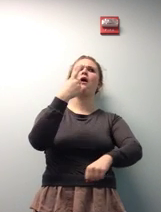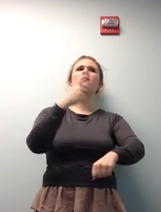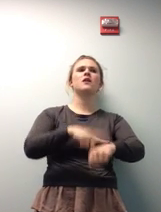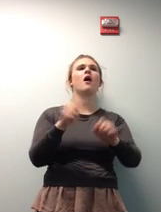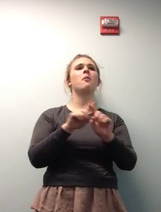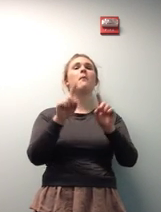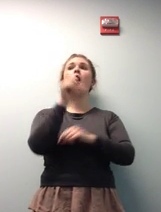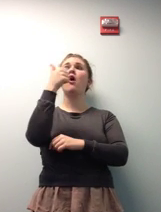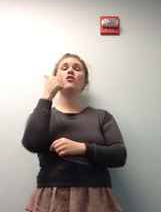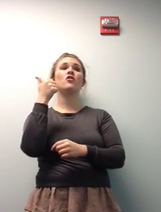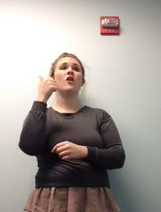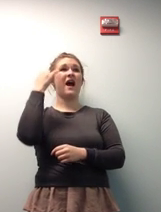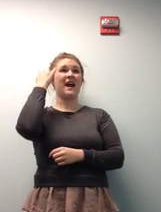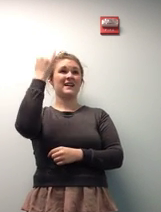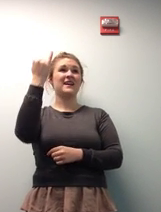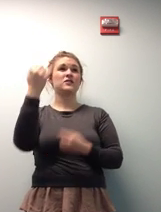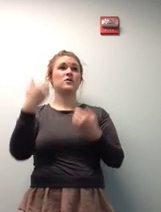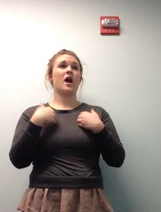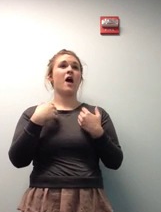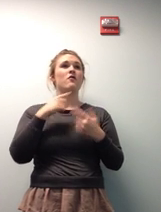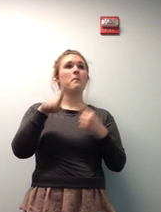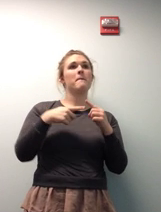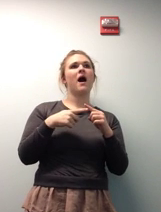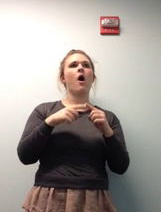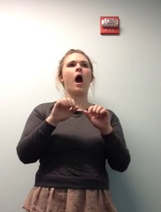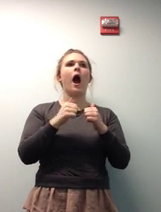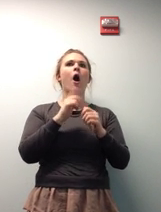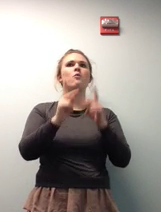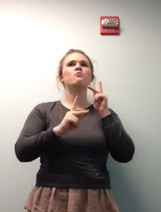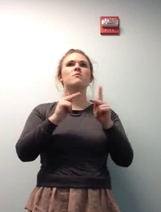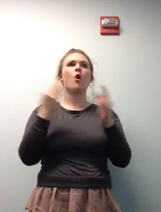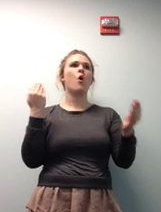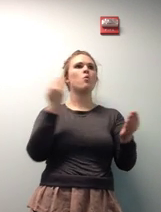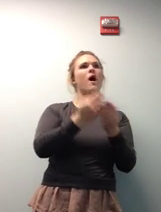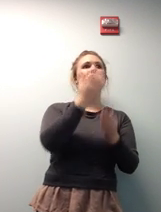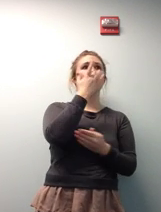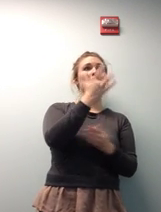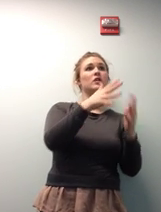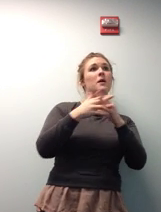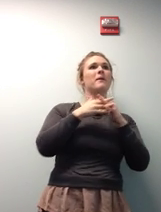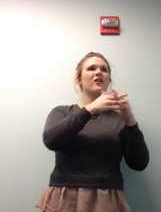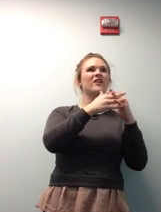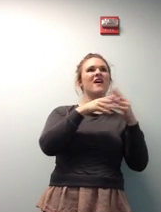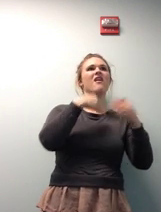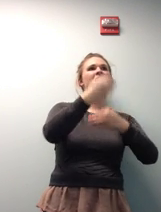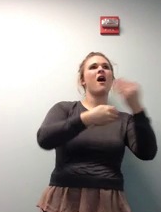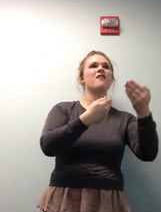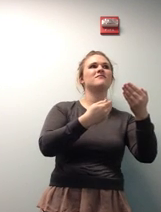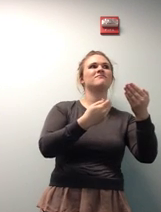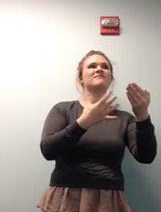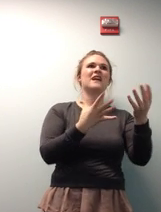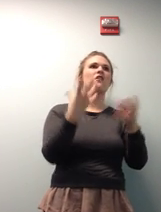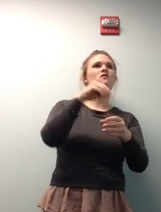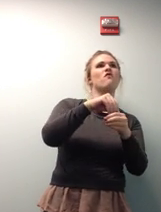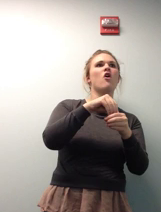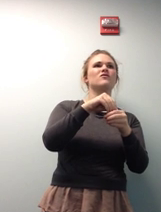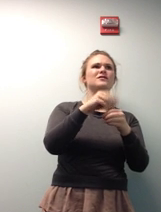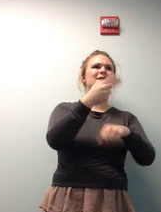discussing what may have brought the people to the early Americas who developed into native cultures. Our